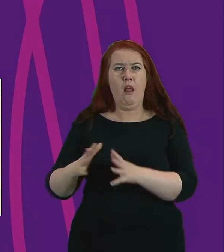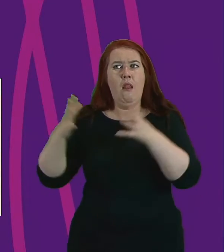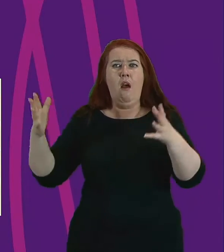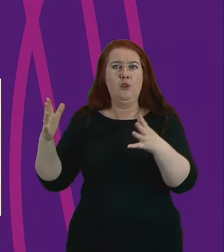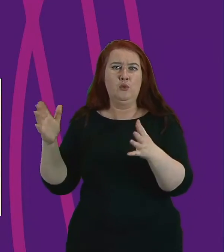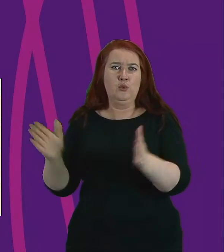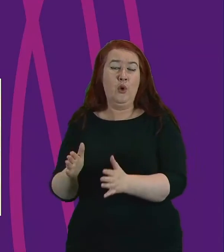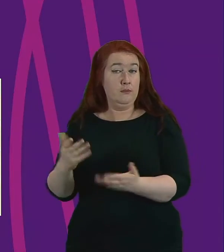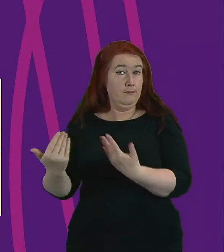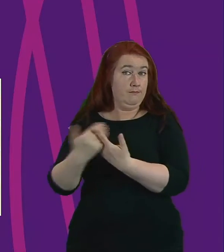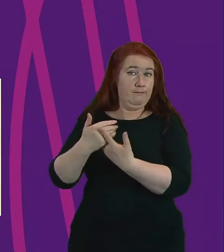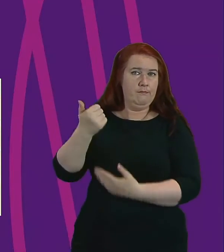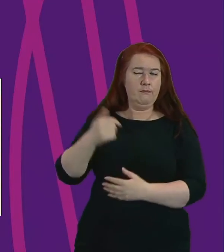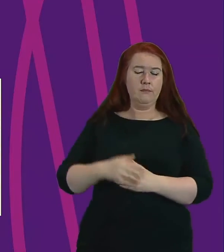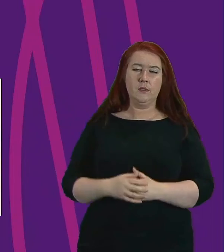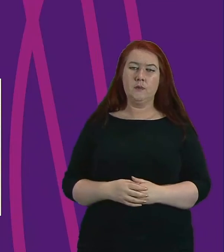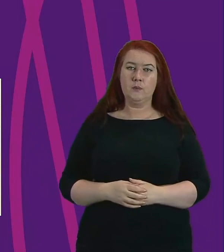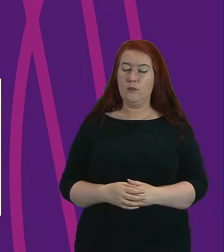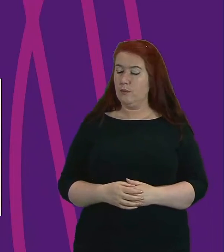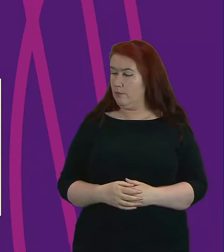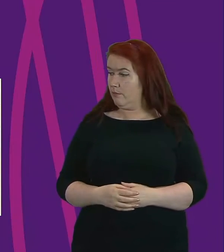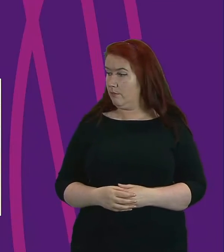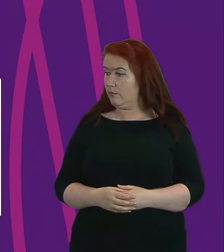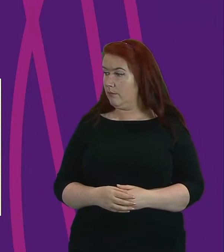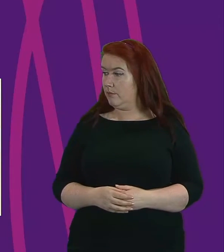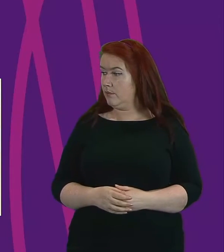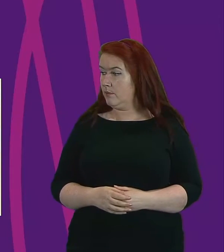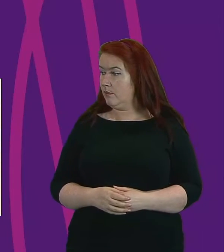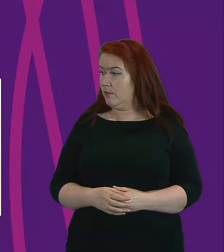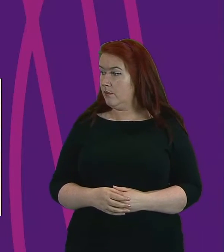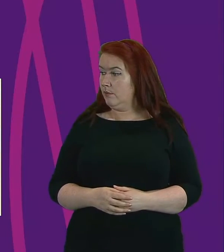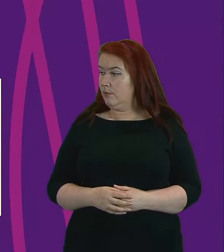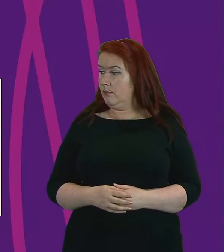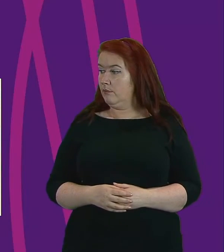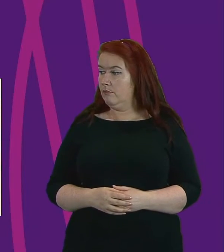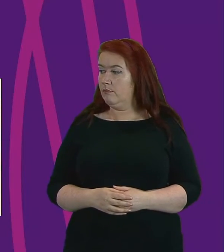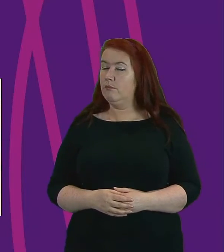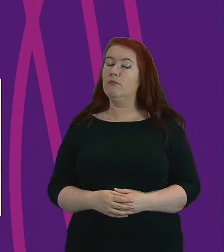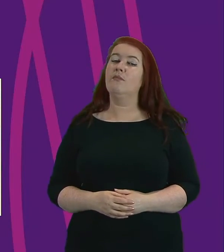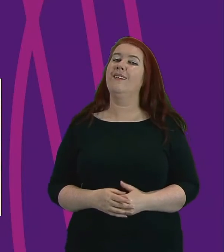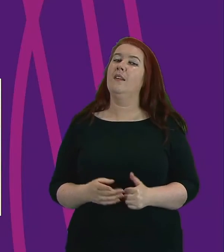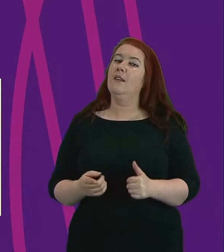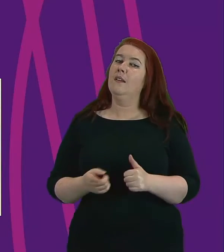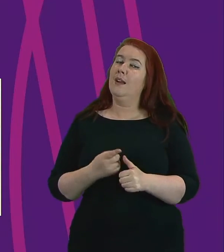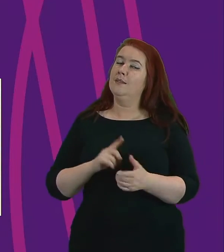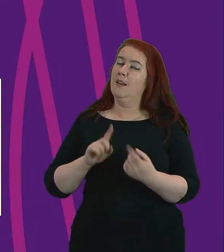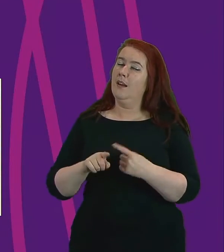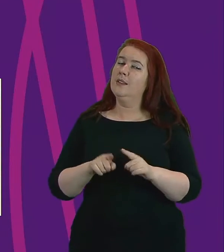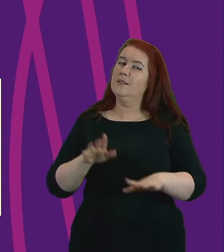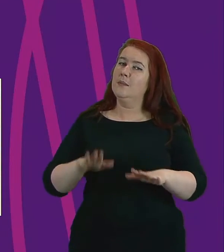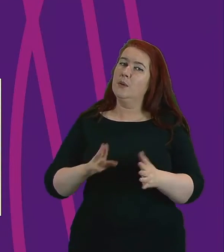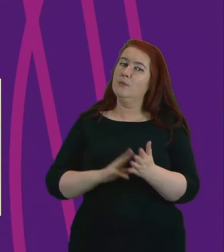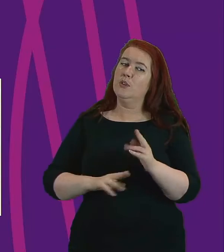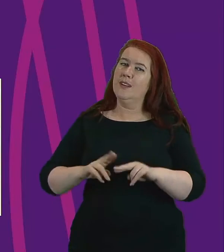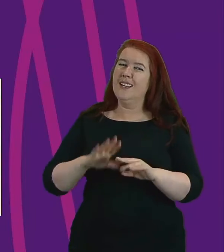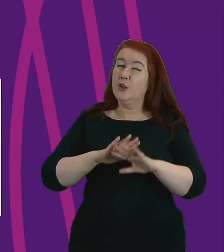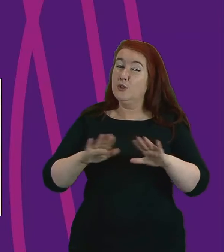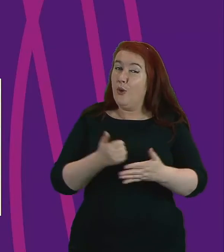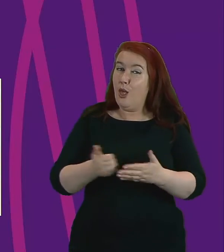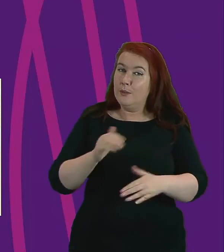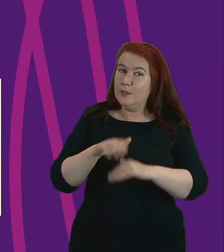course. Secretary? The answer to that is very similar to the answer I gave to Murdo Fraser. It's not necessarily the safety that